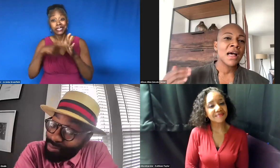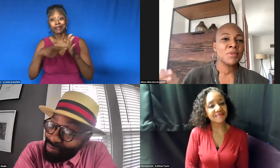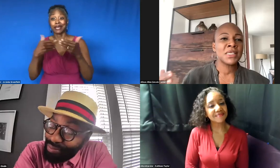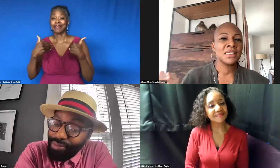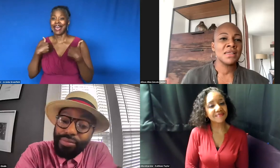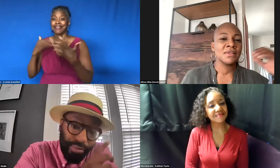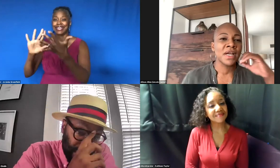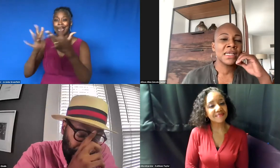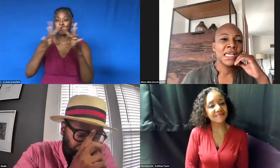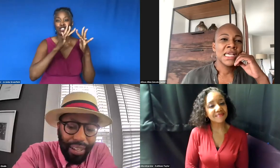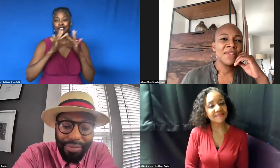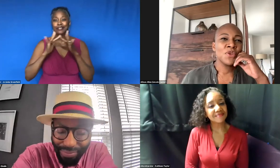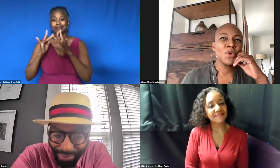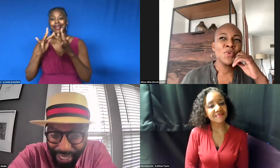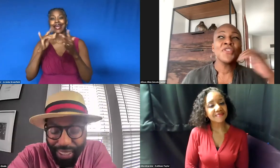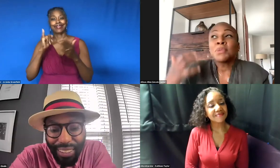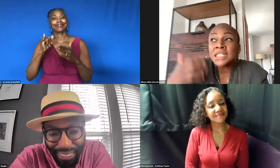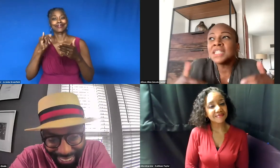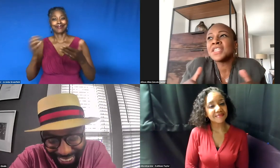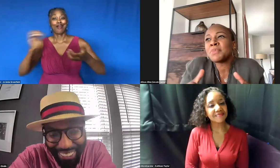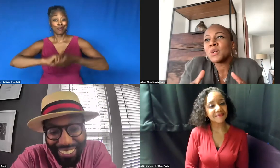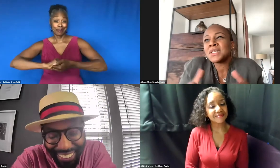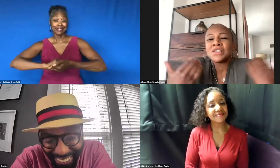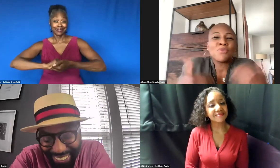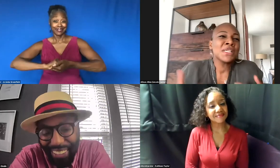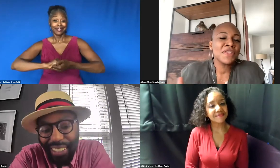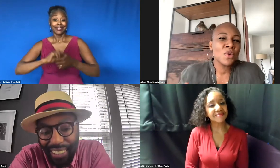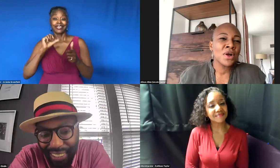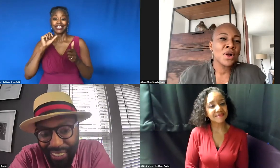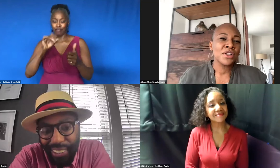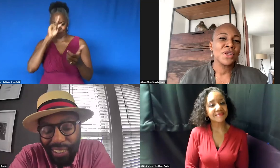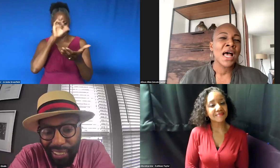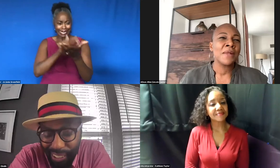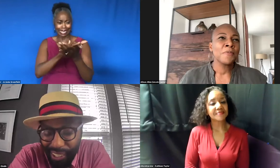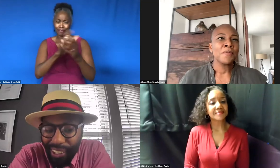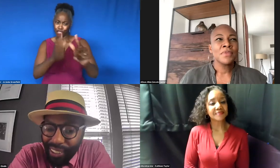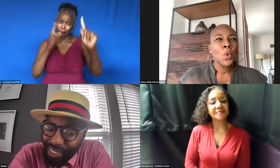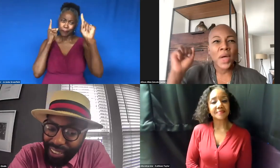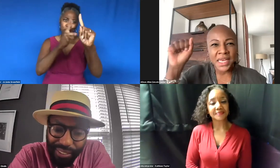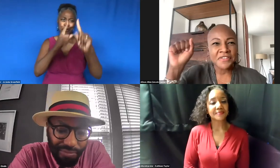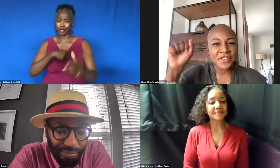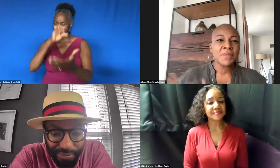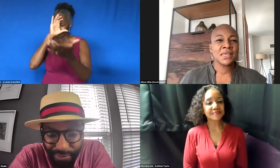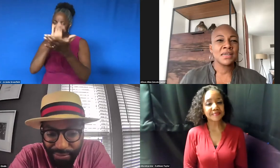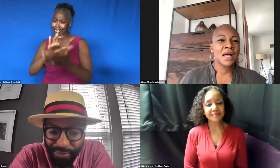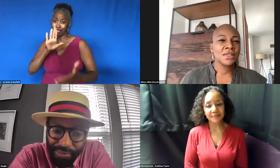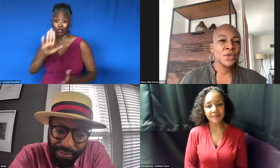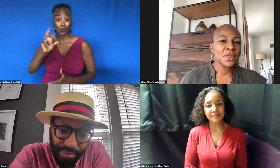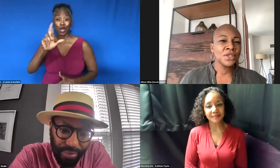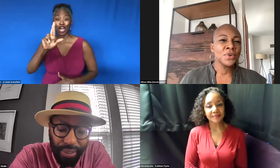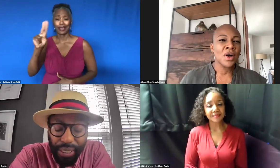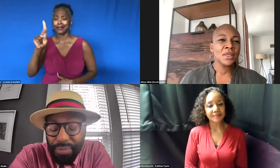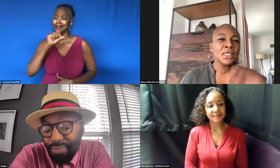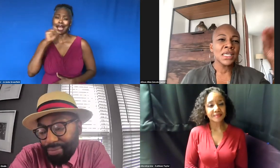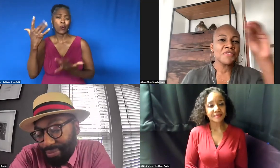that's a compliment to this, right? If you believe in the purpose and you believe in the work, you're not waiting for somebody to knock on the